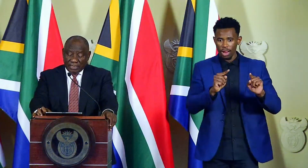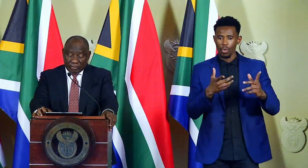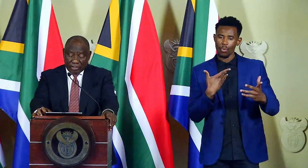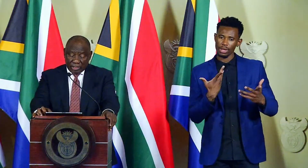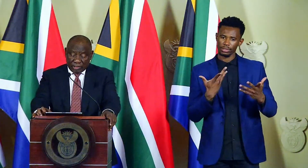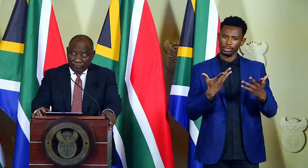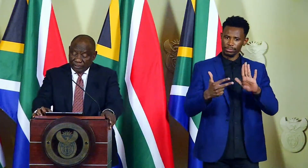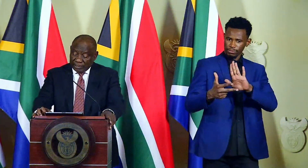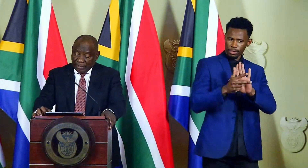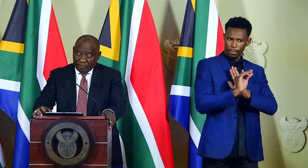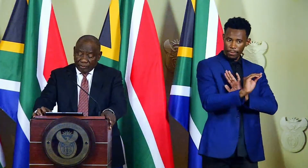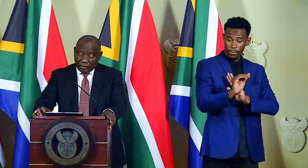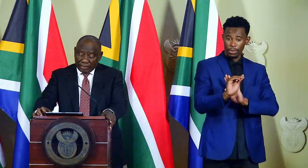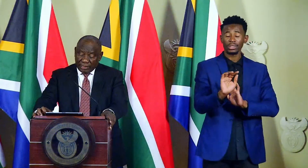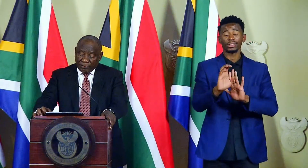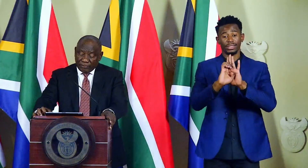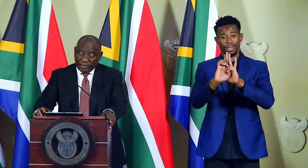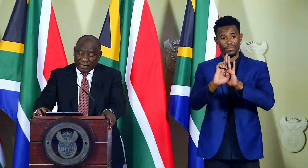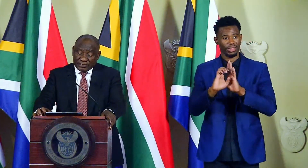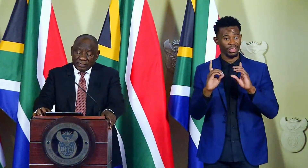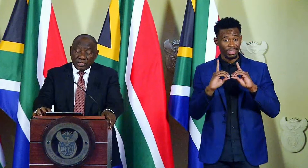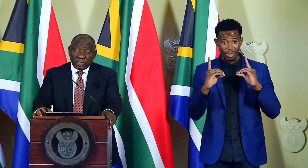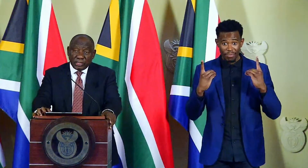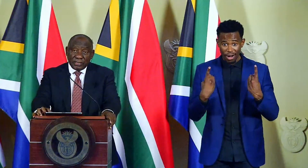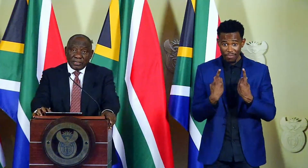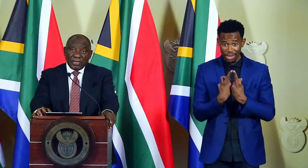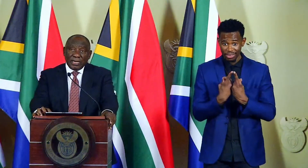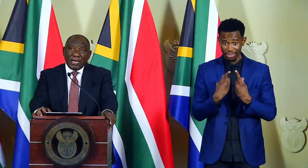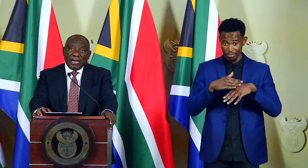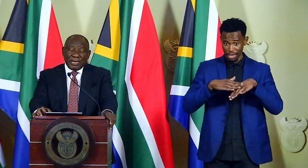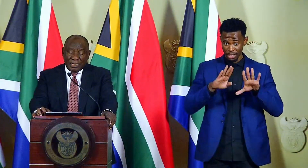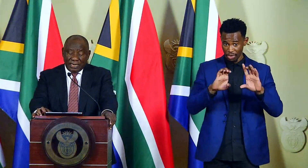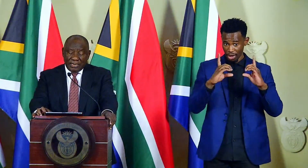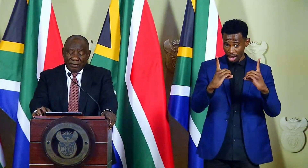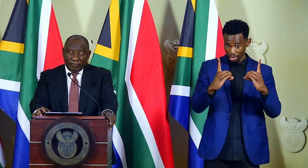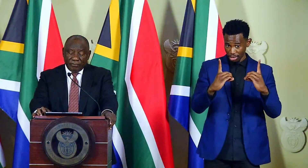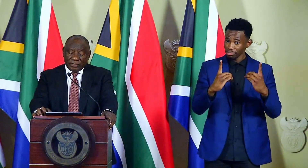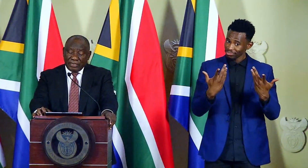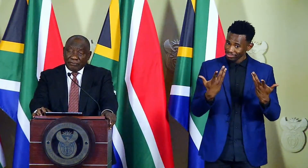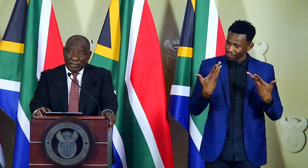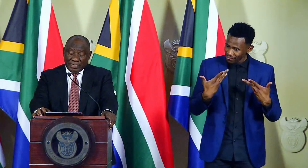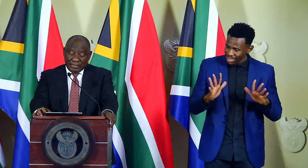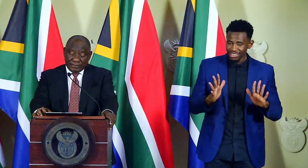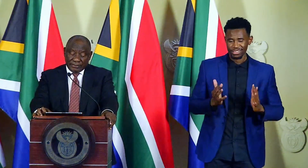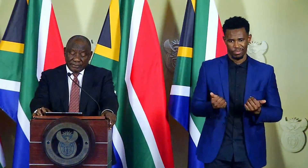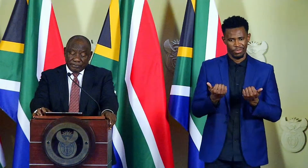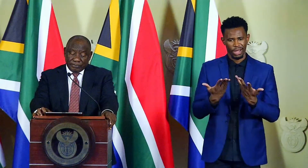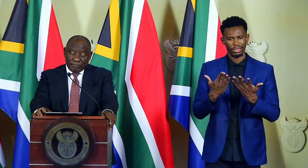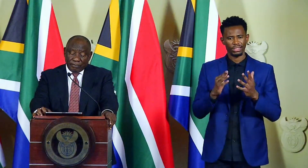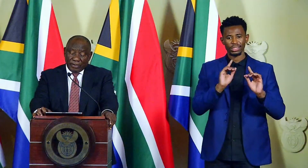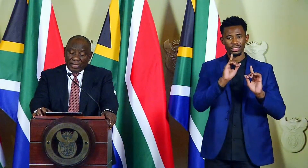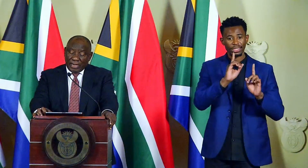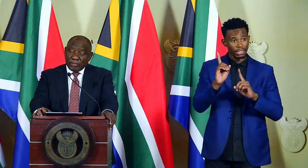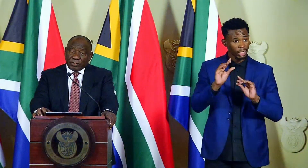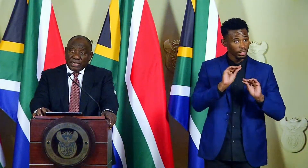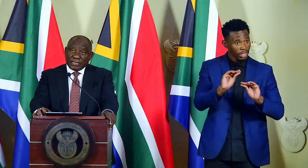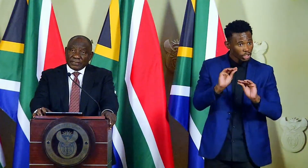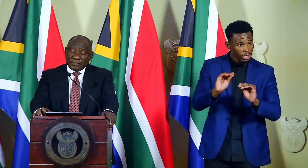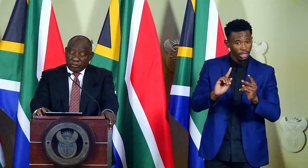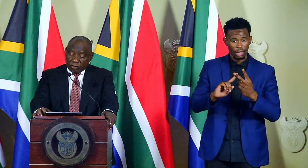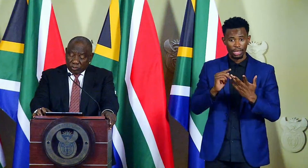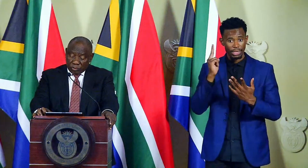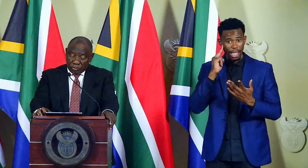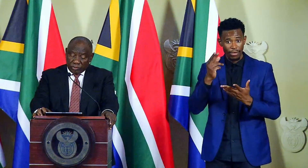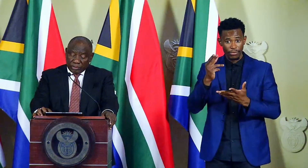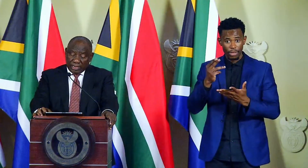of Basic Education, for example, already provides teaching and learning for deaf learners.